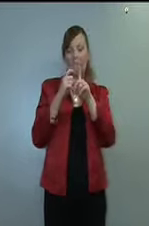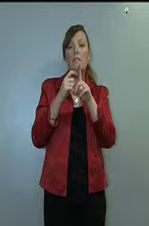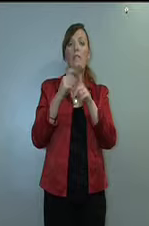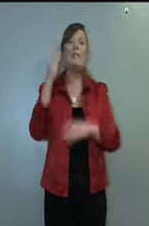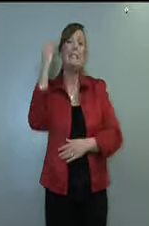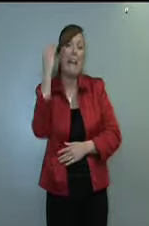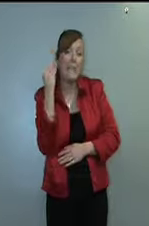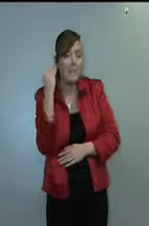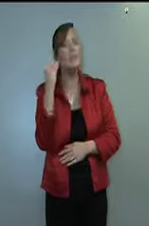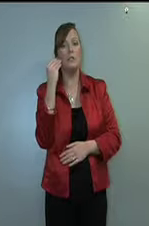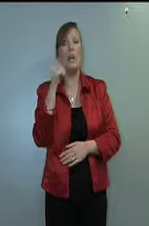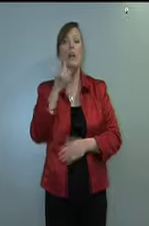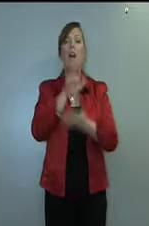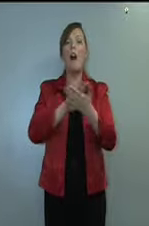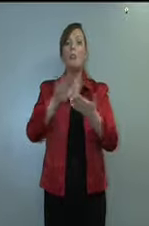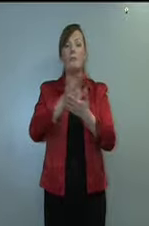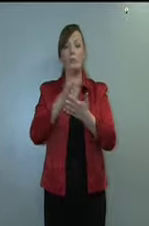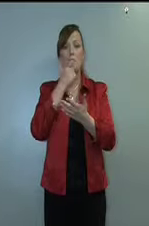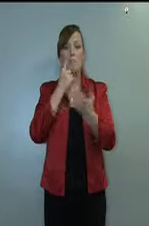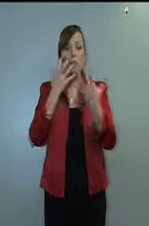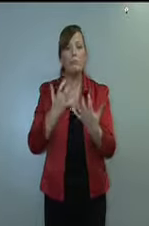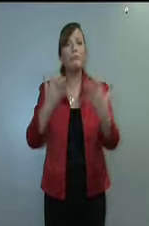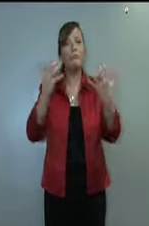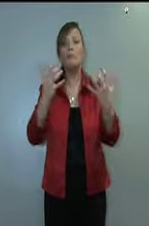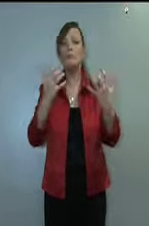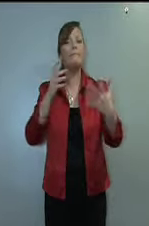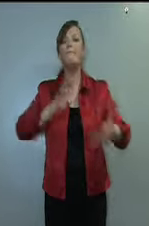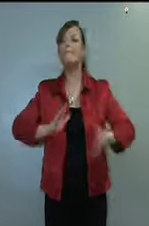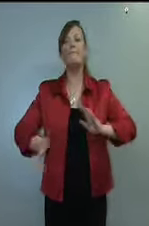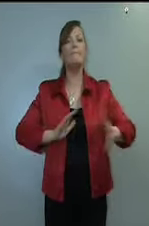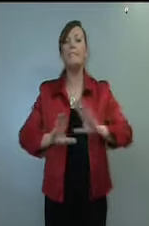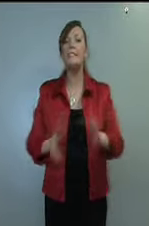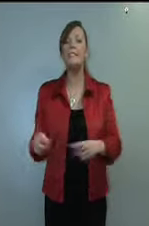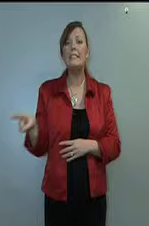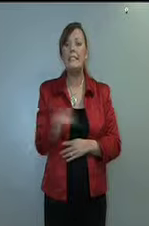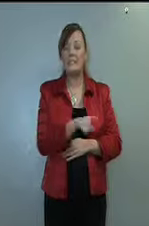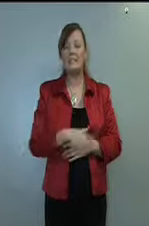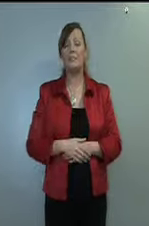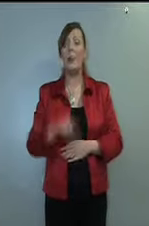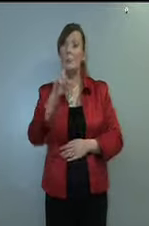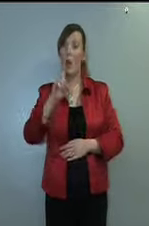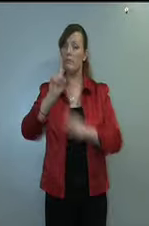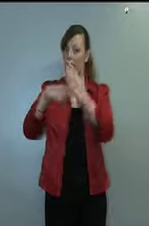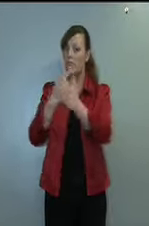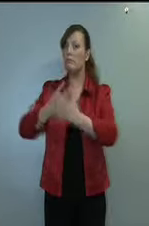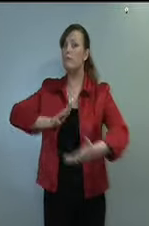deaf, deafened and hard of hearing population who are not BSL users, but that BSL